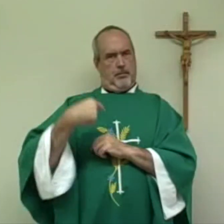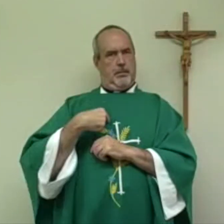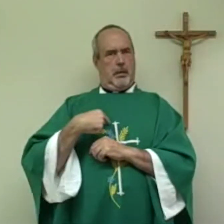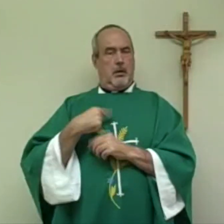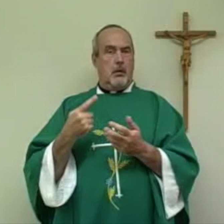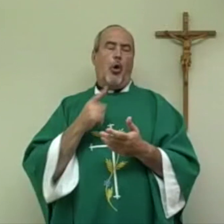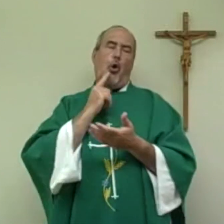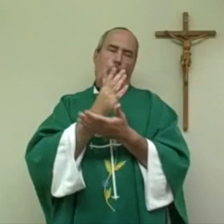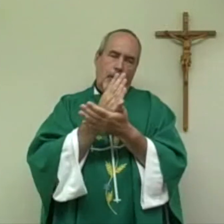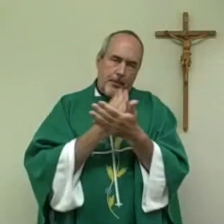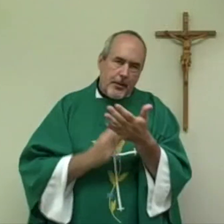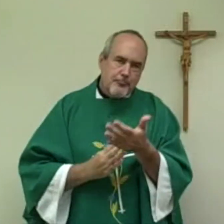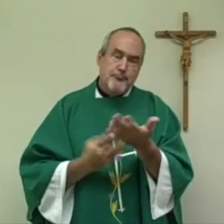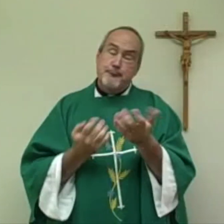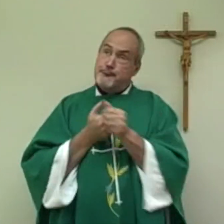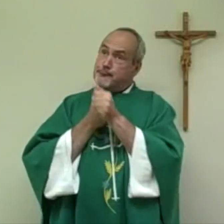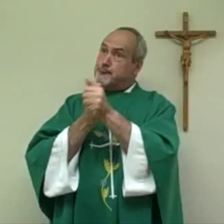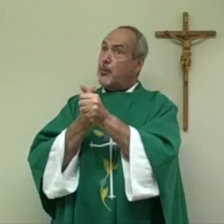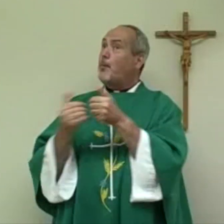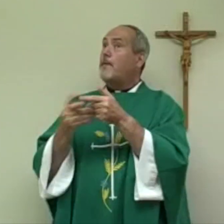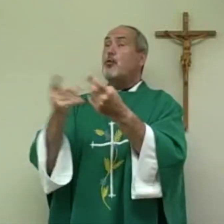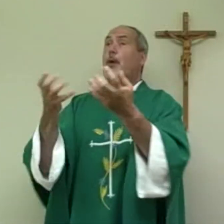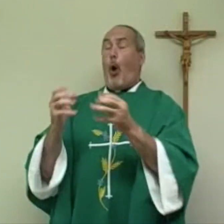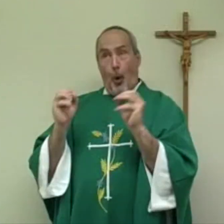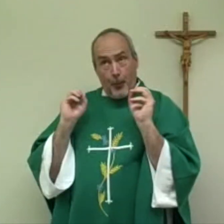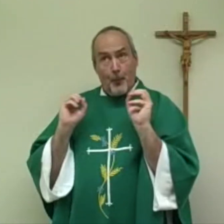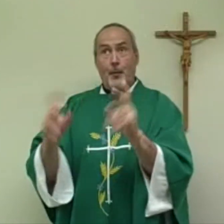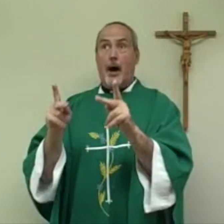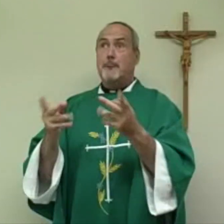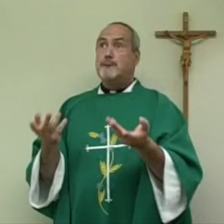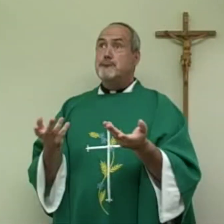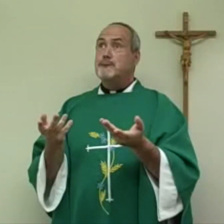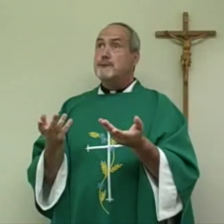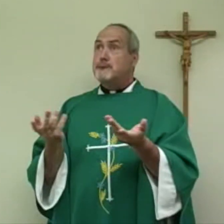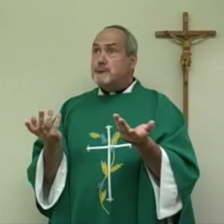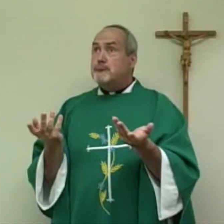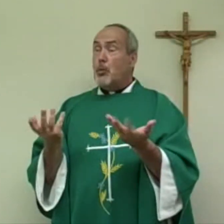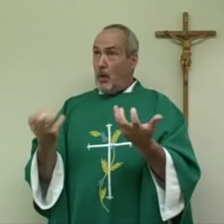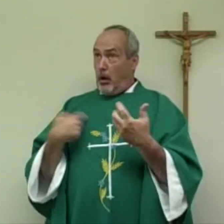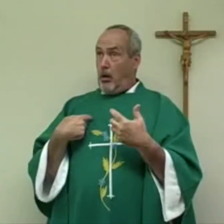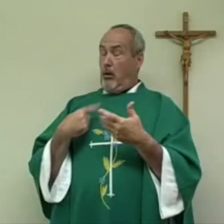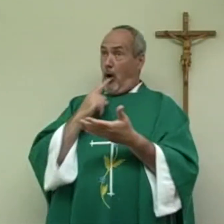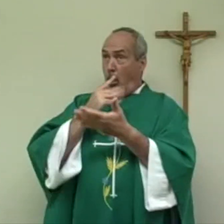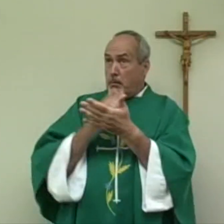Andrew's really a wonderful role model for me because whatever Jesus asked, he did.